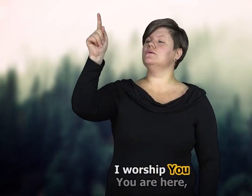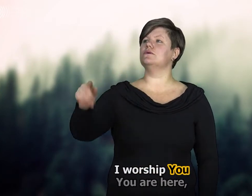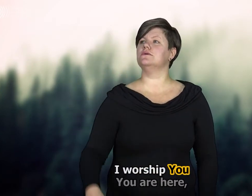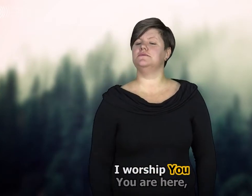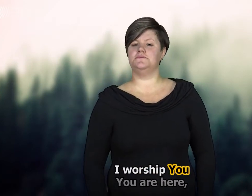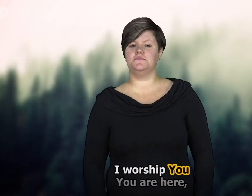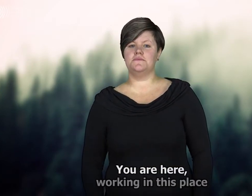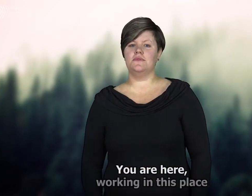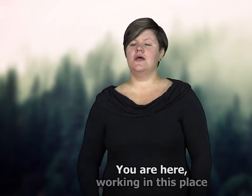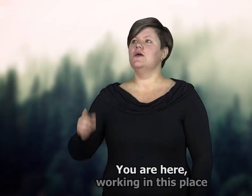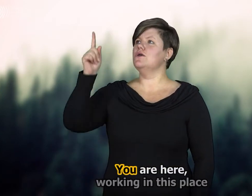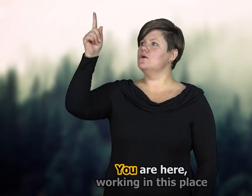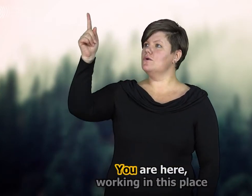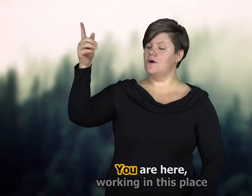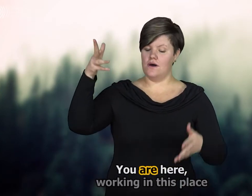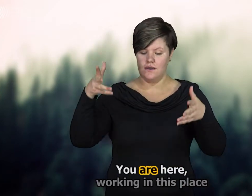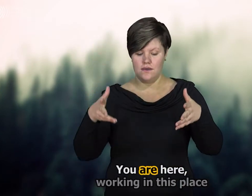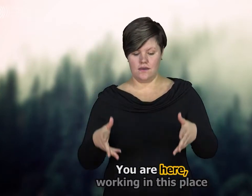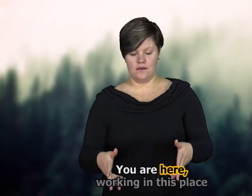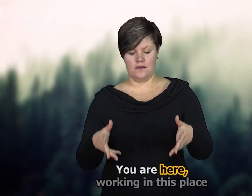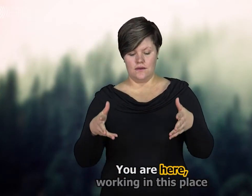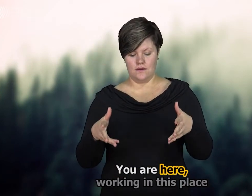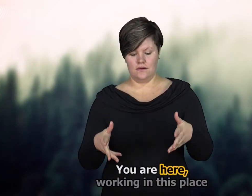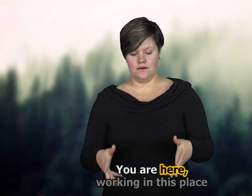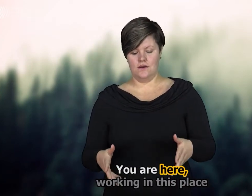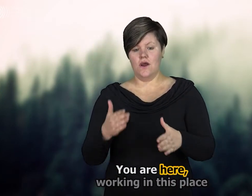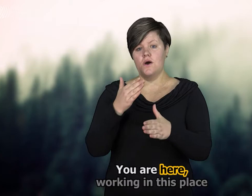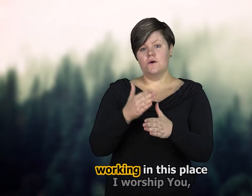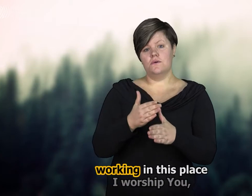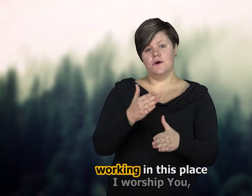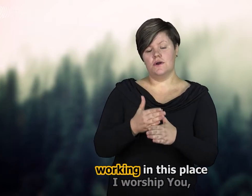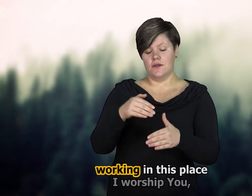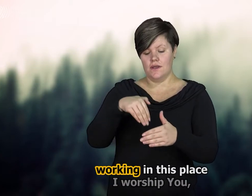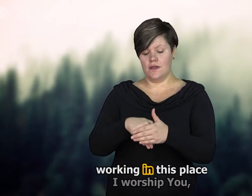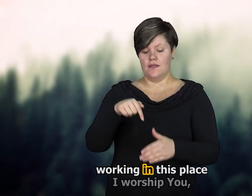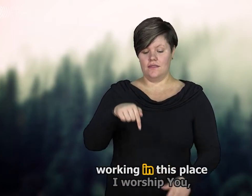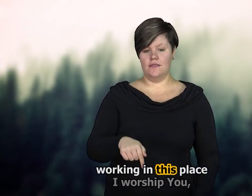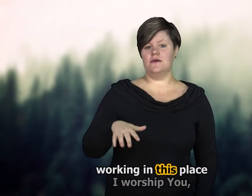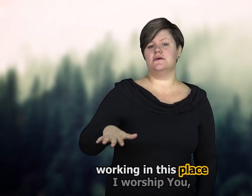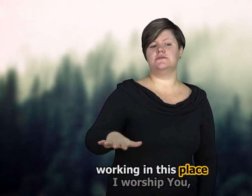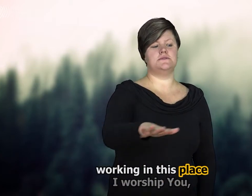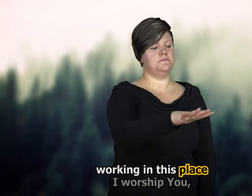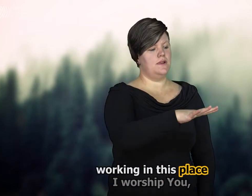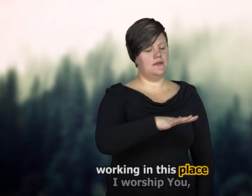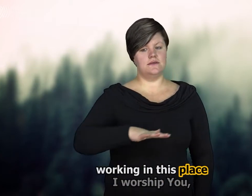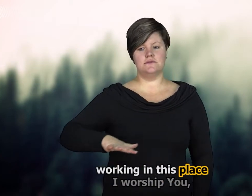You are here, working in this place